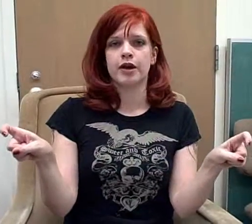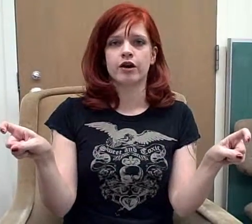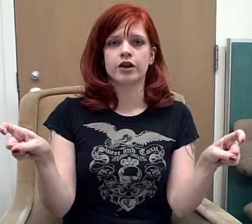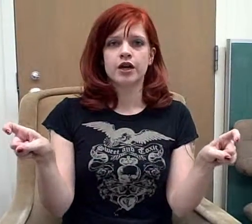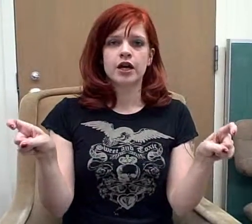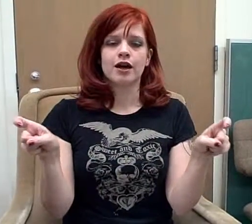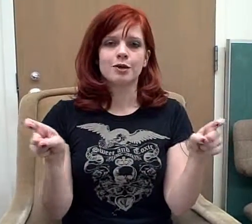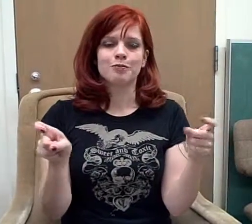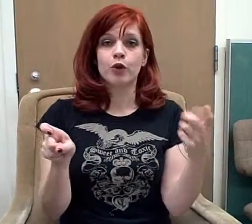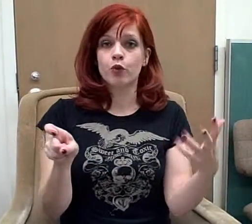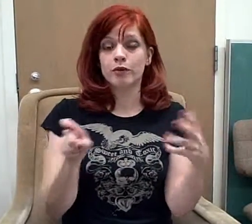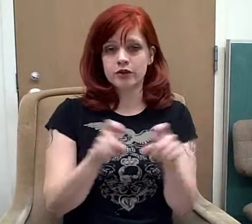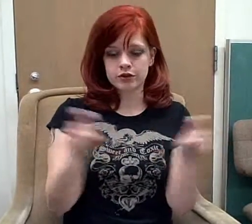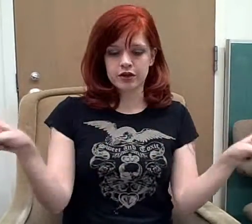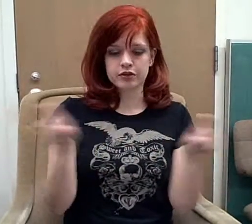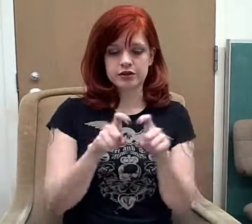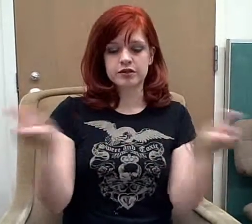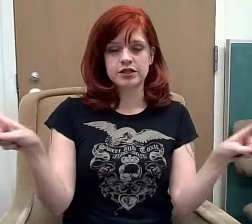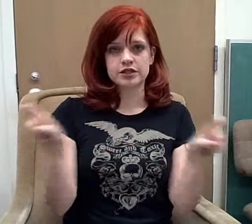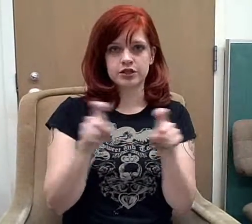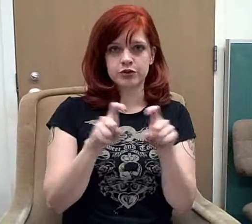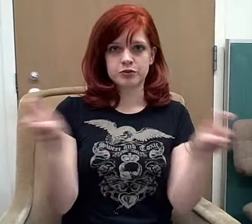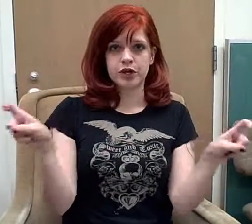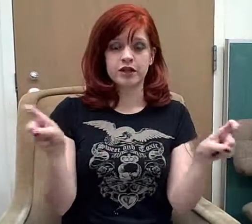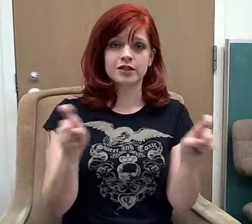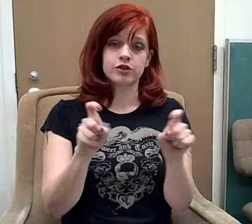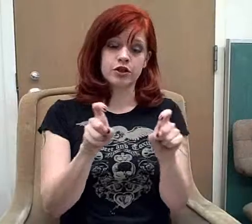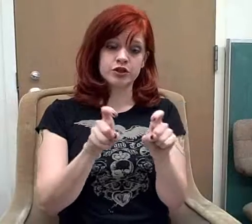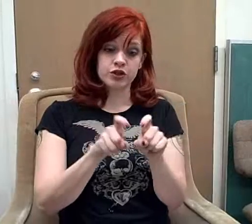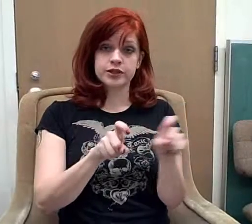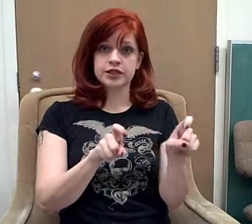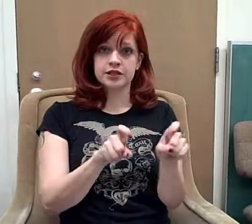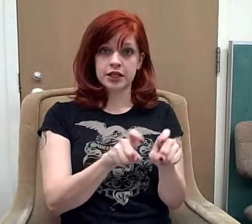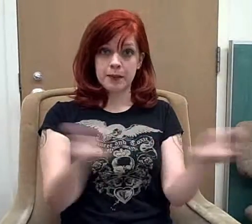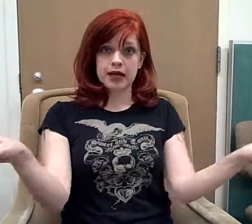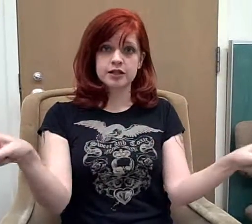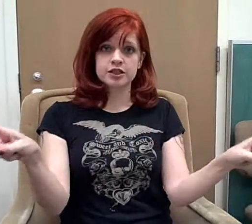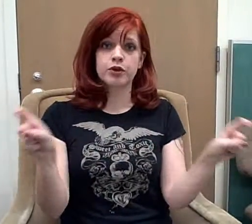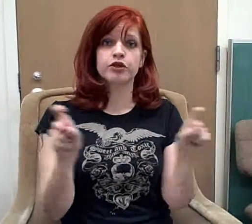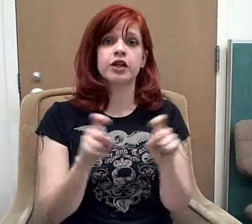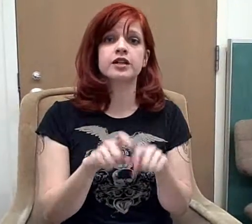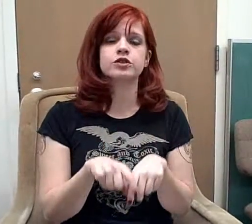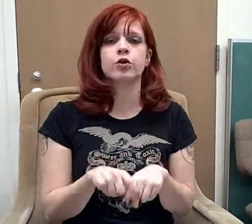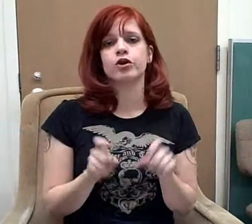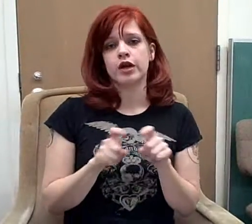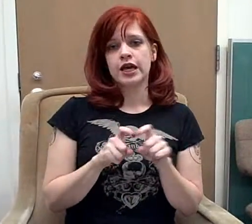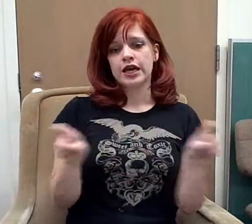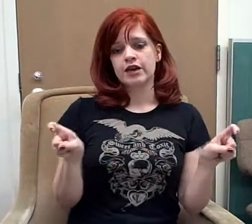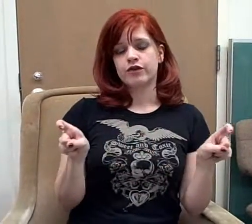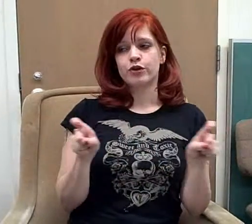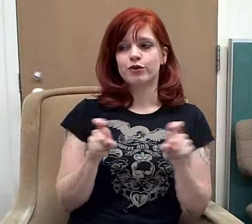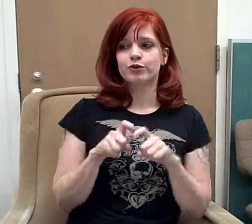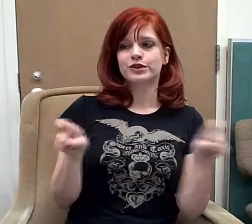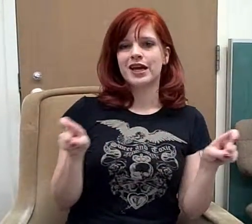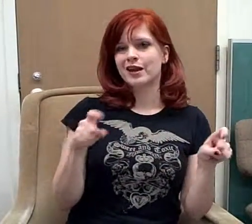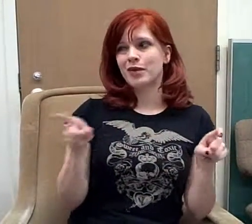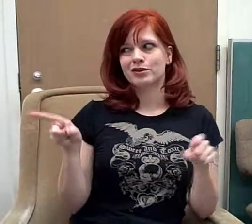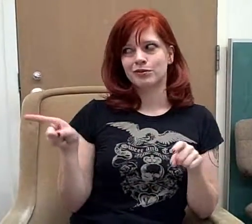about a woman. This has to do with spreading legs. You can also use this as a command to spread your legs, or if you say it about